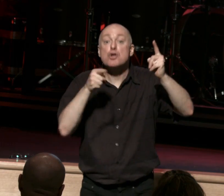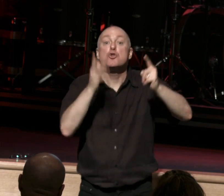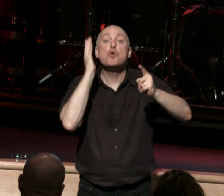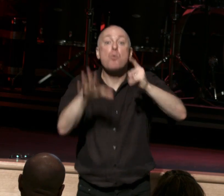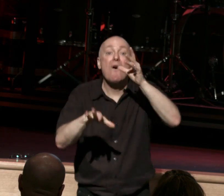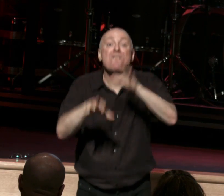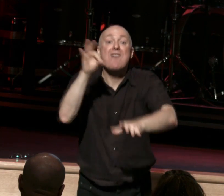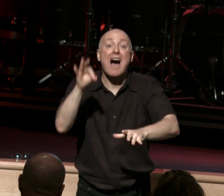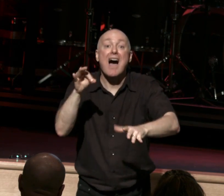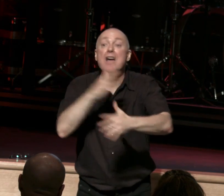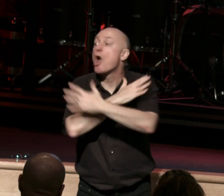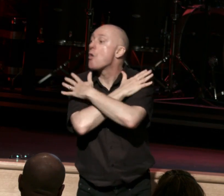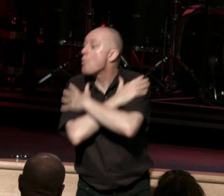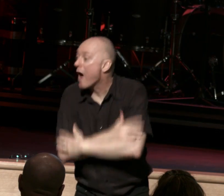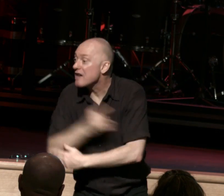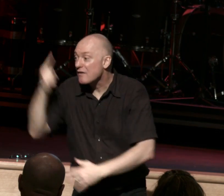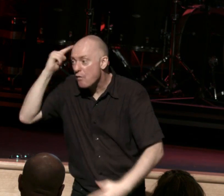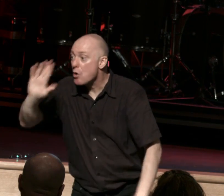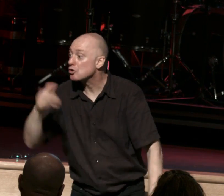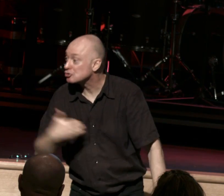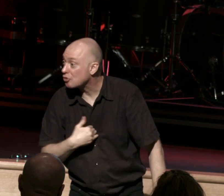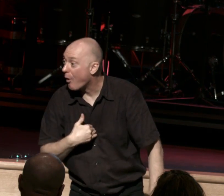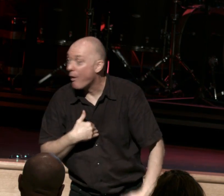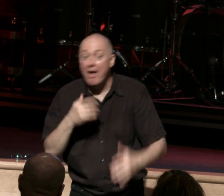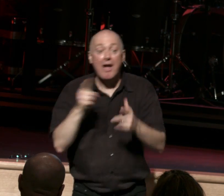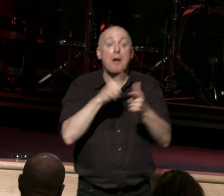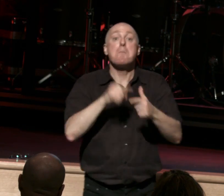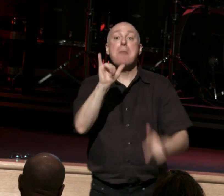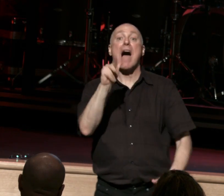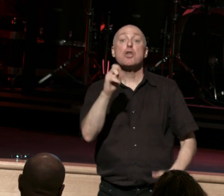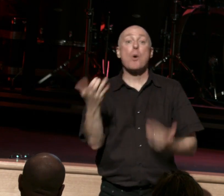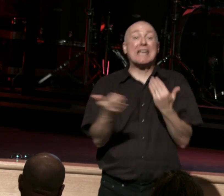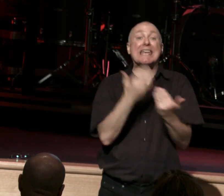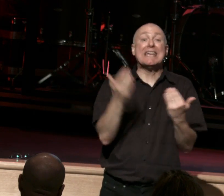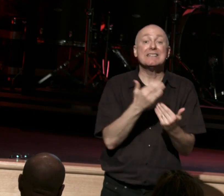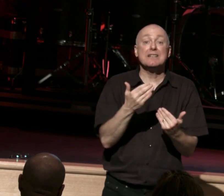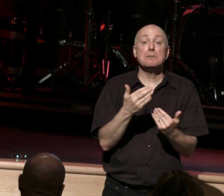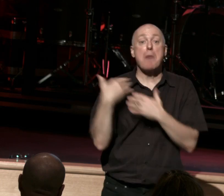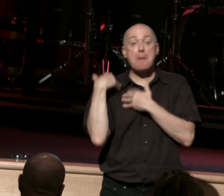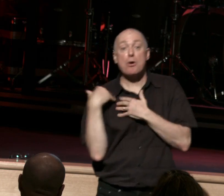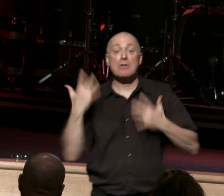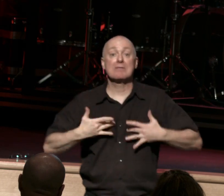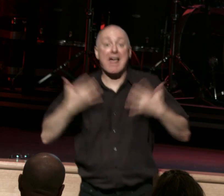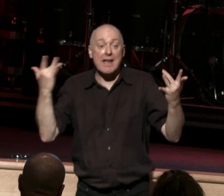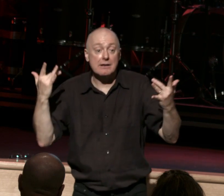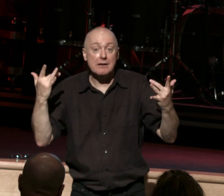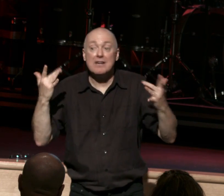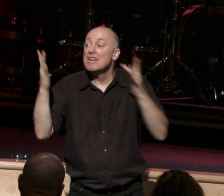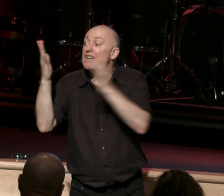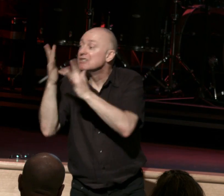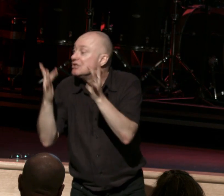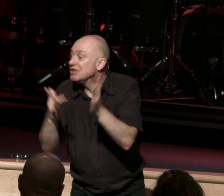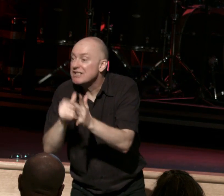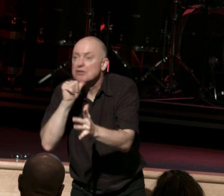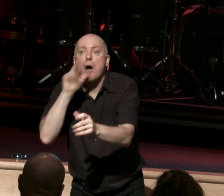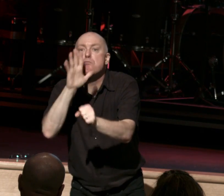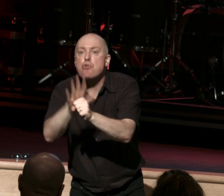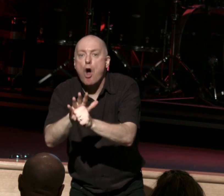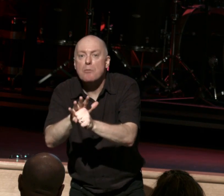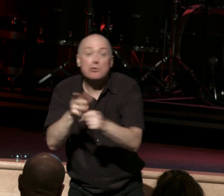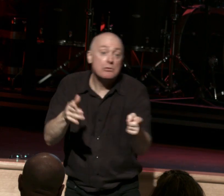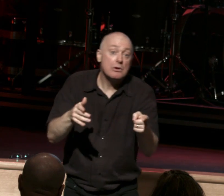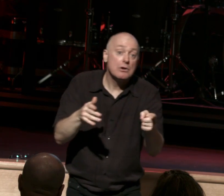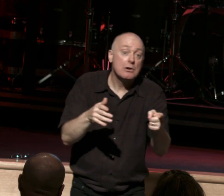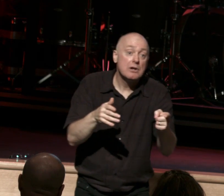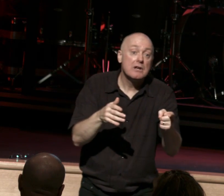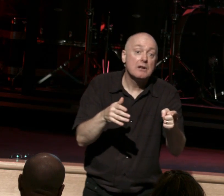me, and you will find rest for your souls. He finishes, for my yoke is easy and my burden is light. Loved ones, Jesus isn't